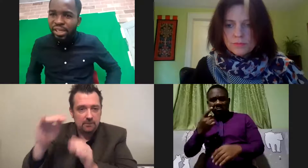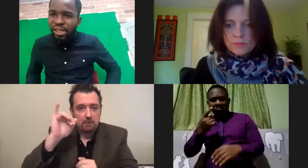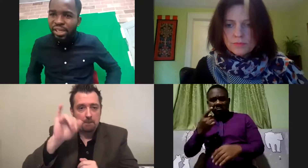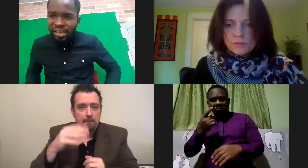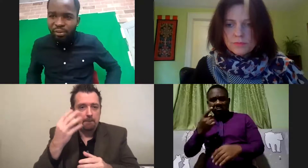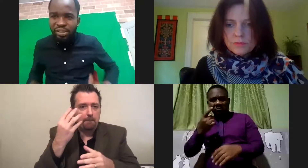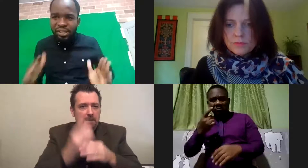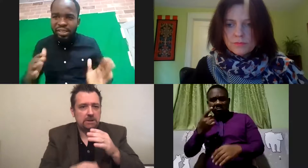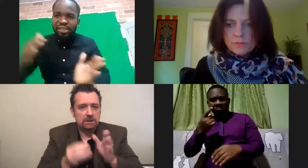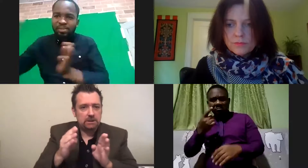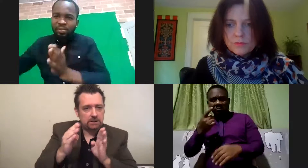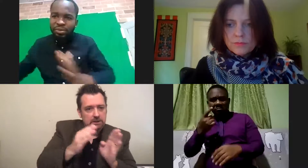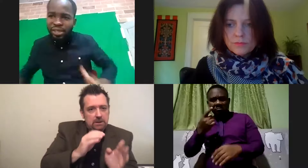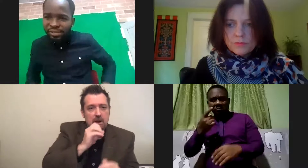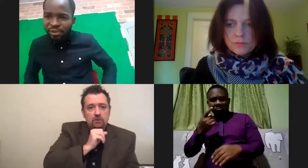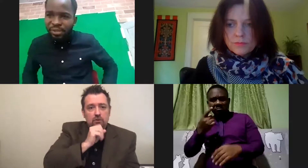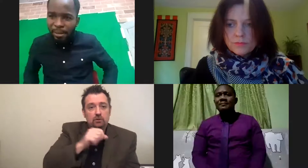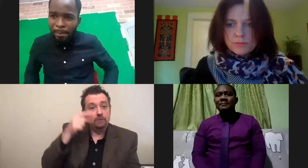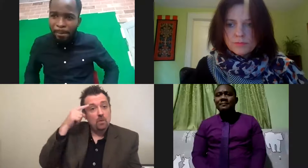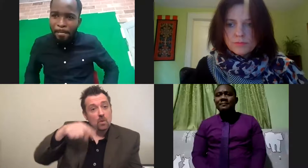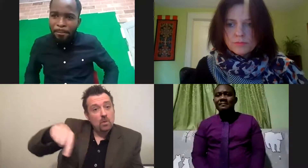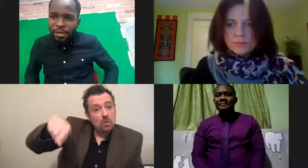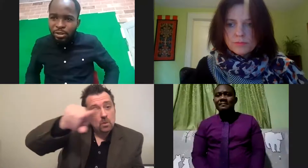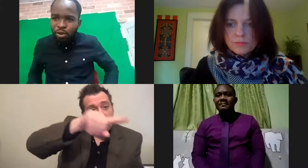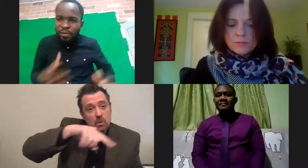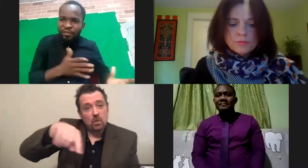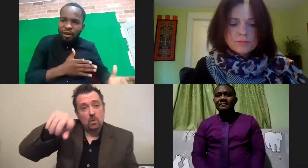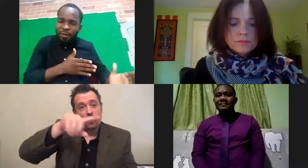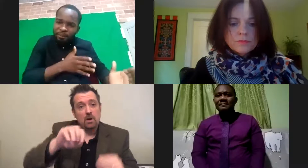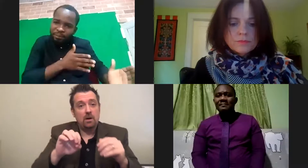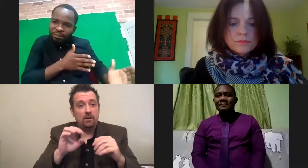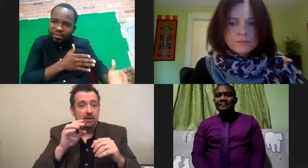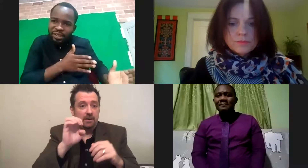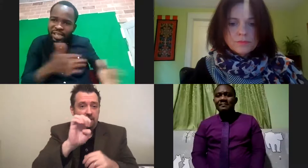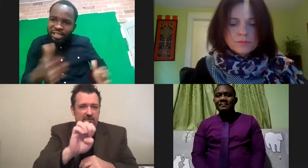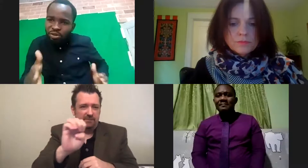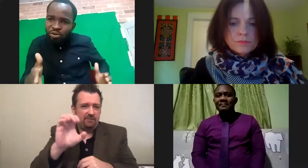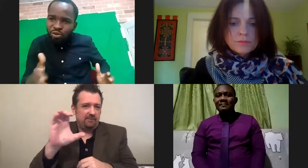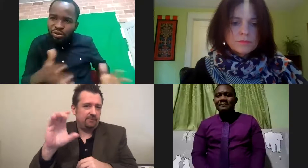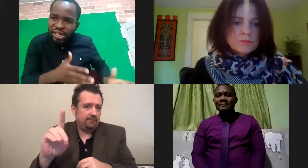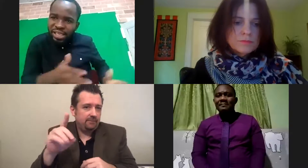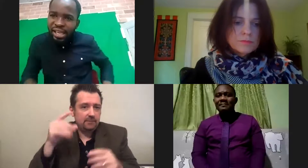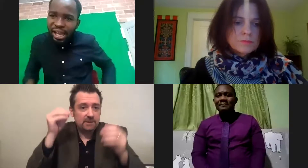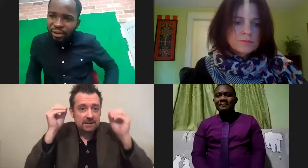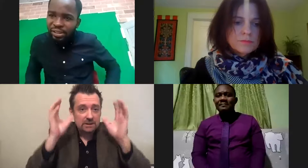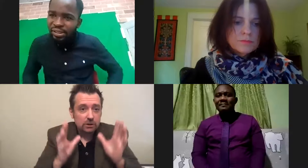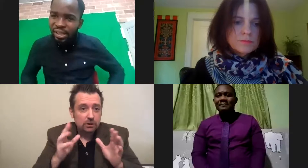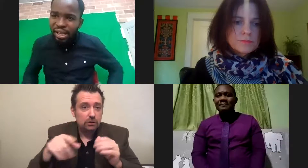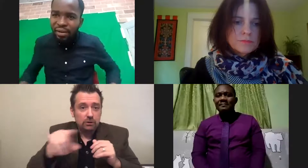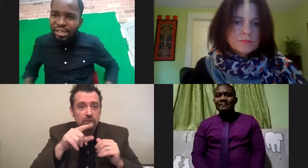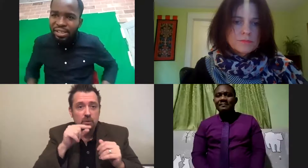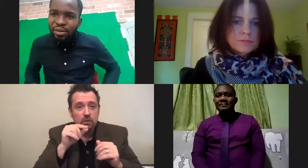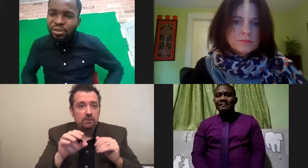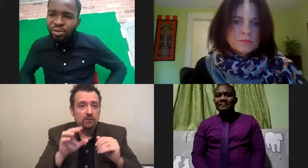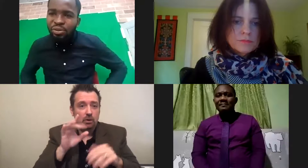to learn sign language, and it progresses from there. So before getting to school, staying in the house,